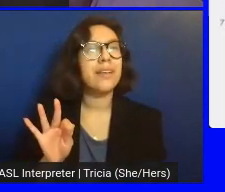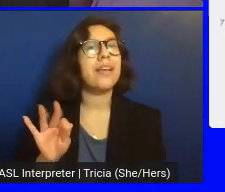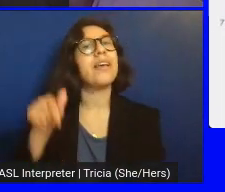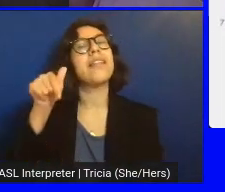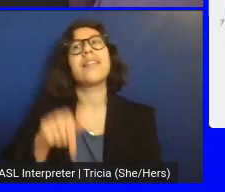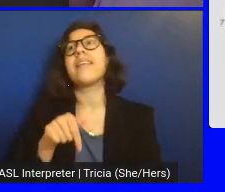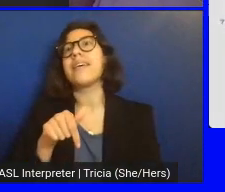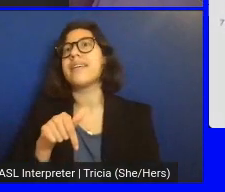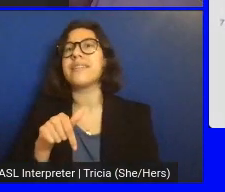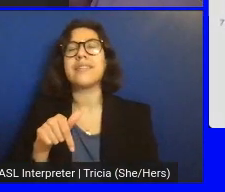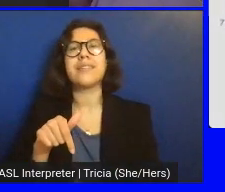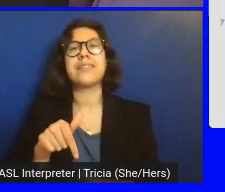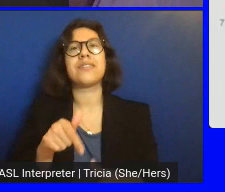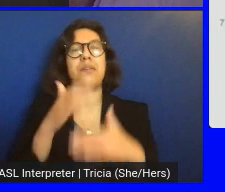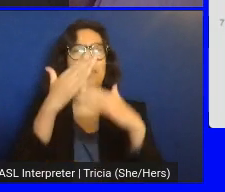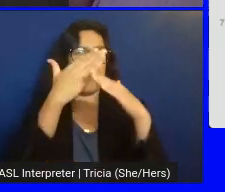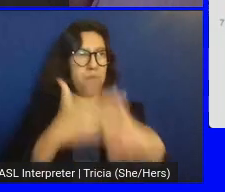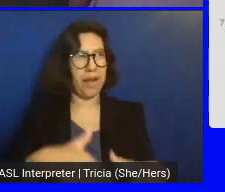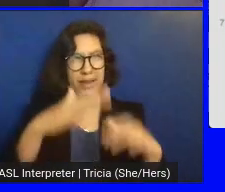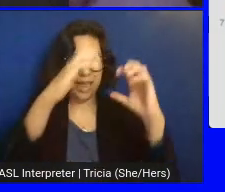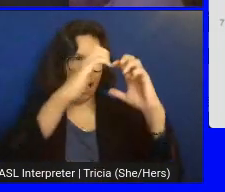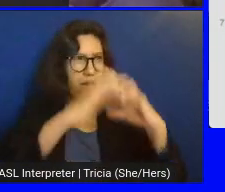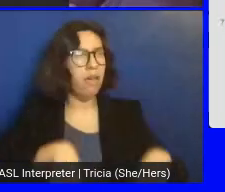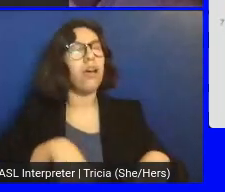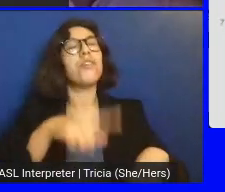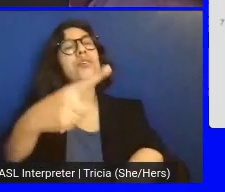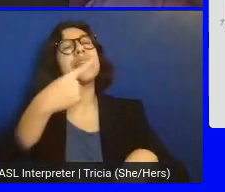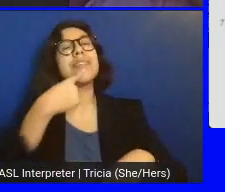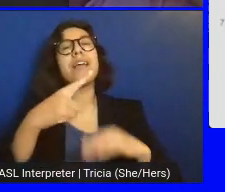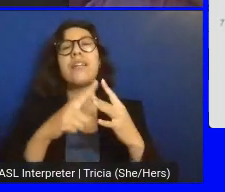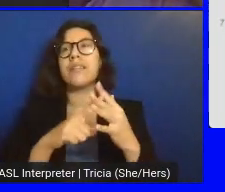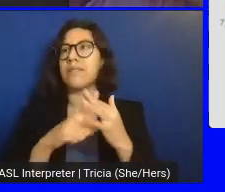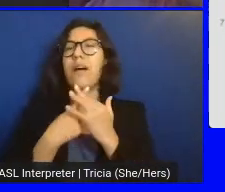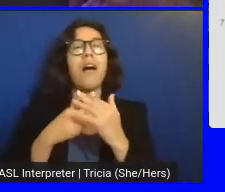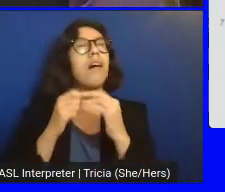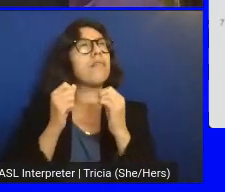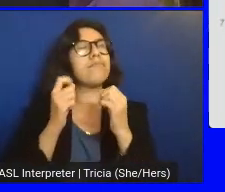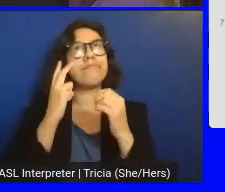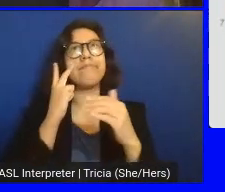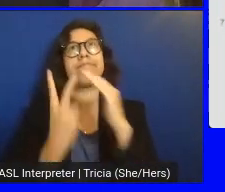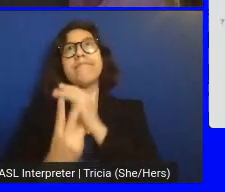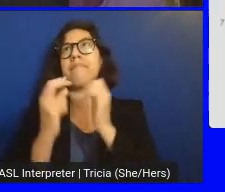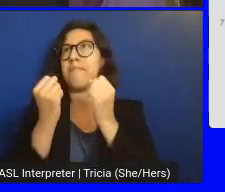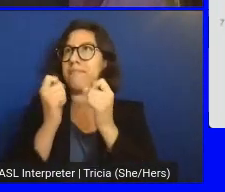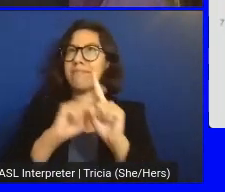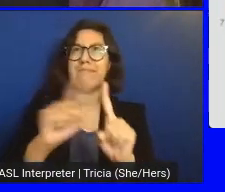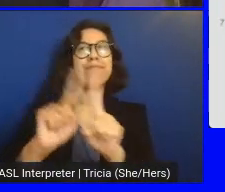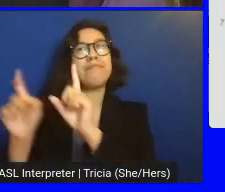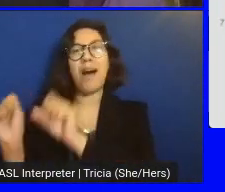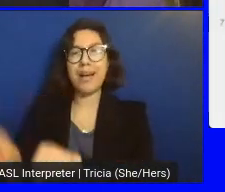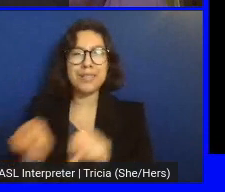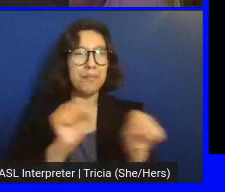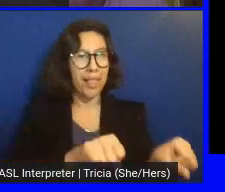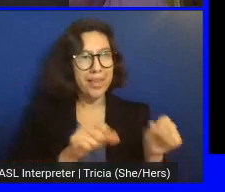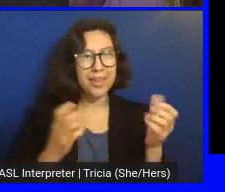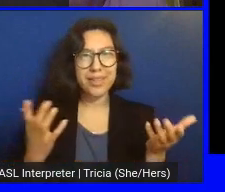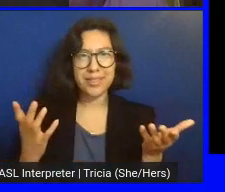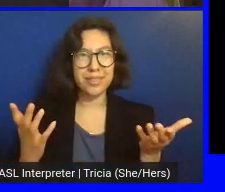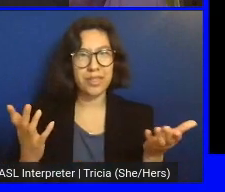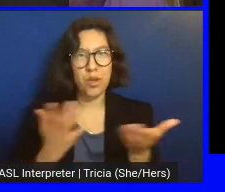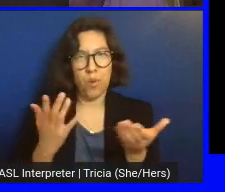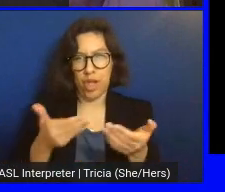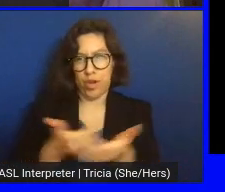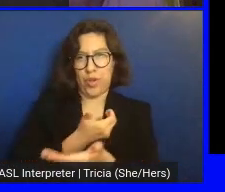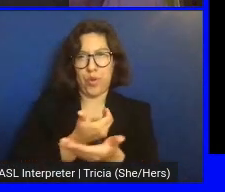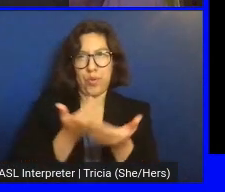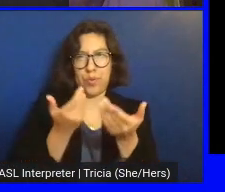of breakdown opens up, like you said at the beginning, all kinds of possibilities for what, you know, what new